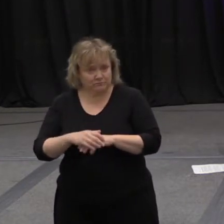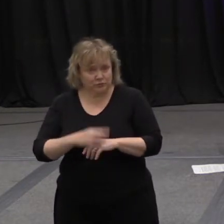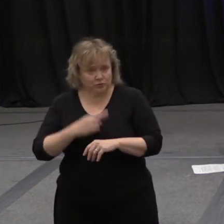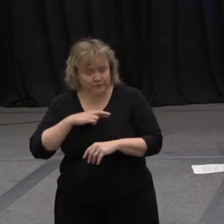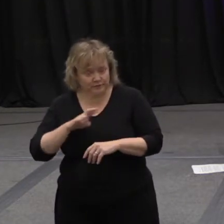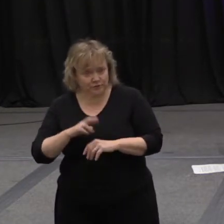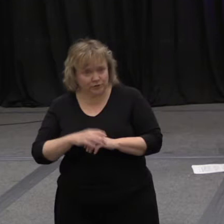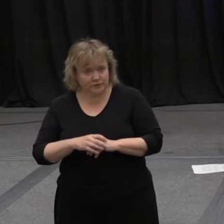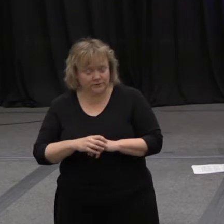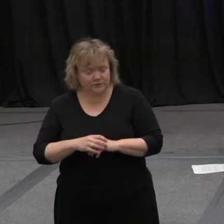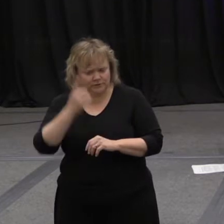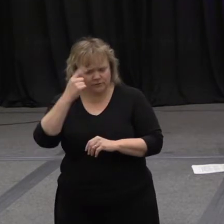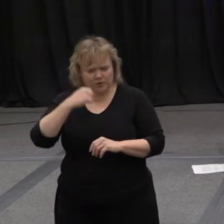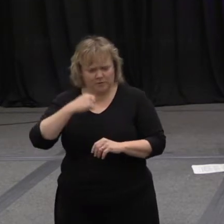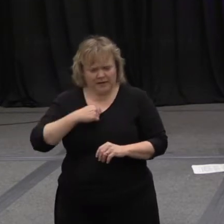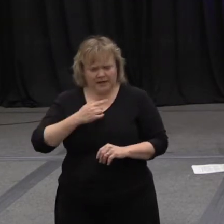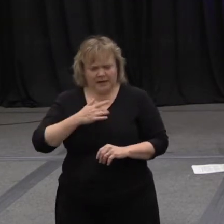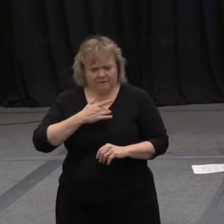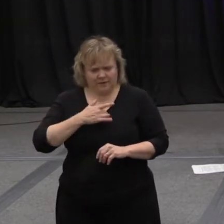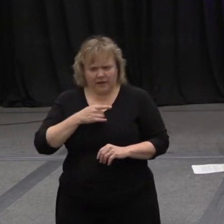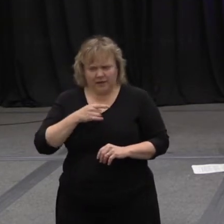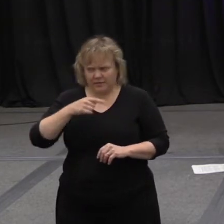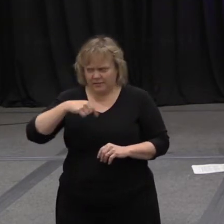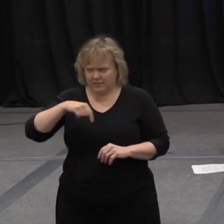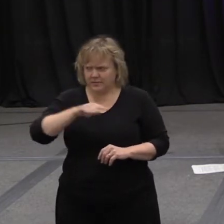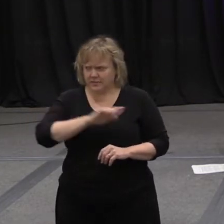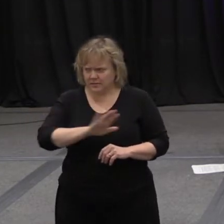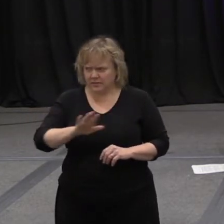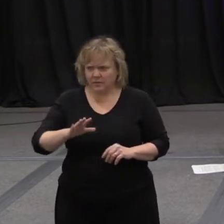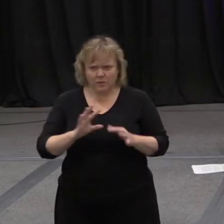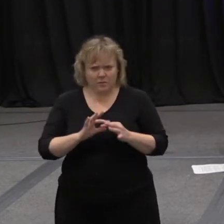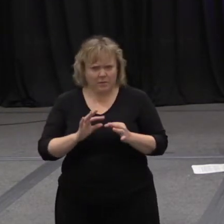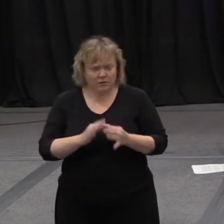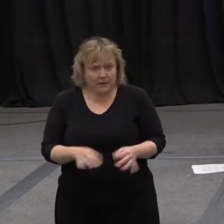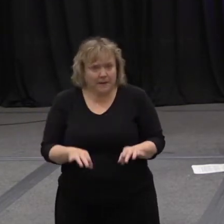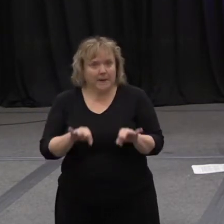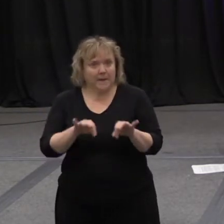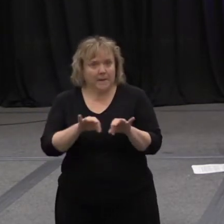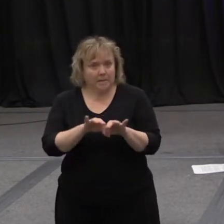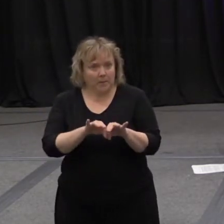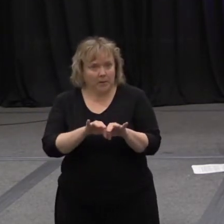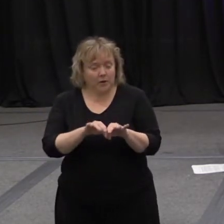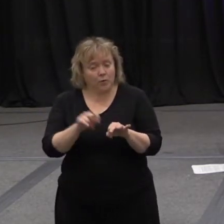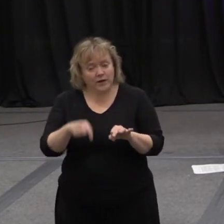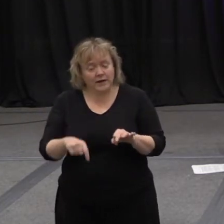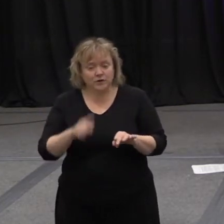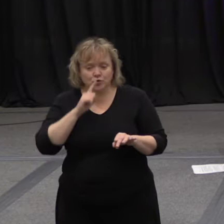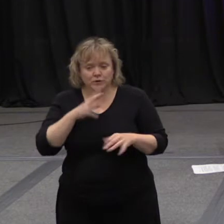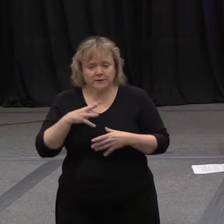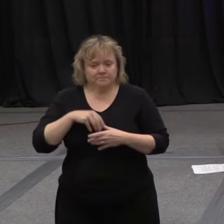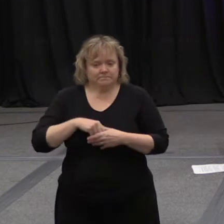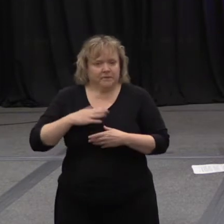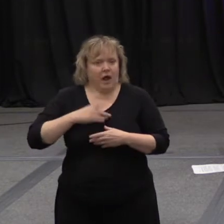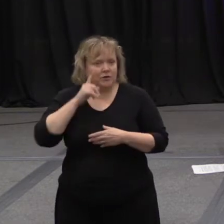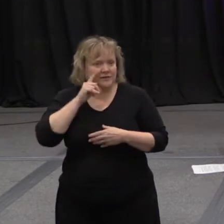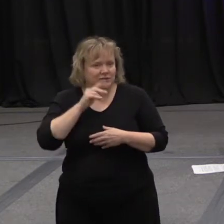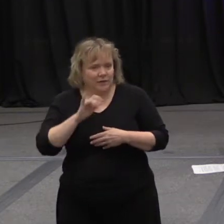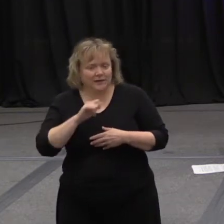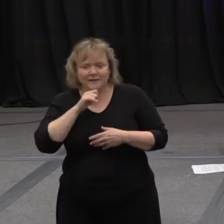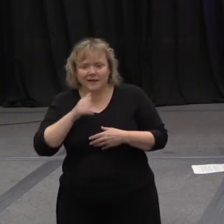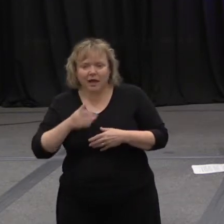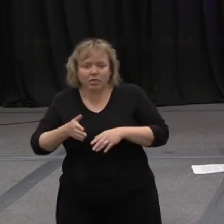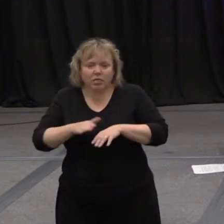it matters to me that this message gets out. It matters to me that we can embrace and honor our sexuality and not have it be a source of guilt and